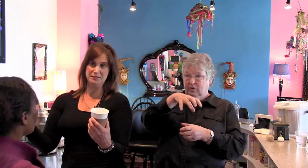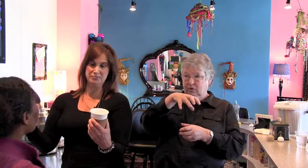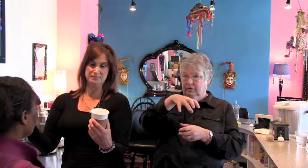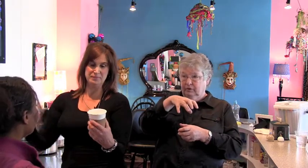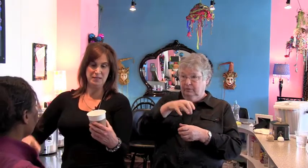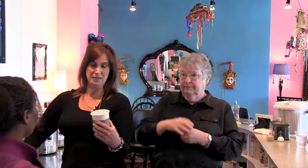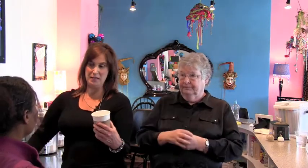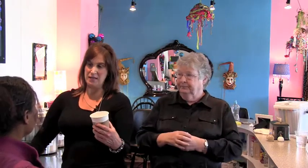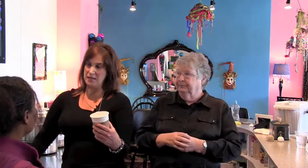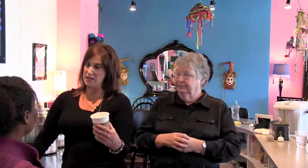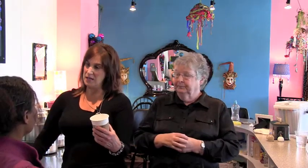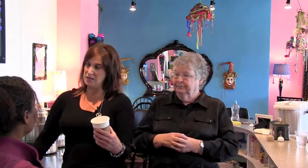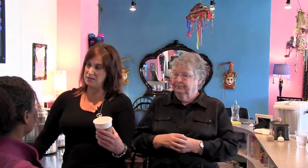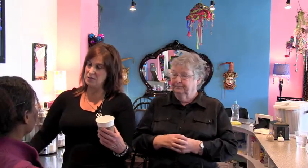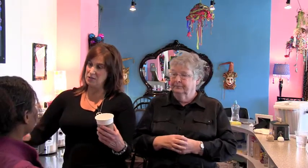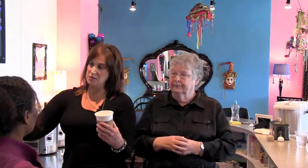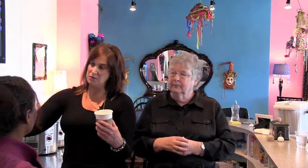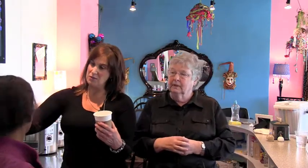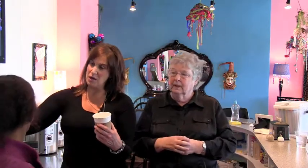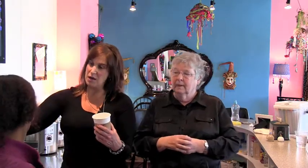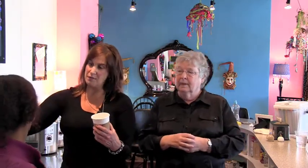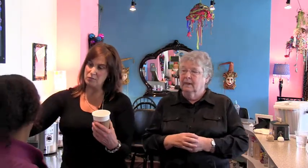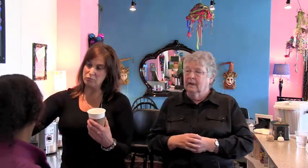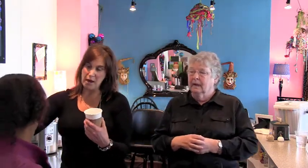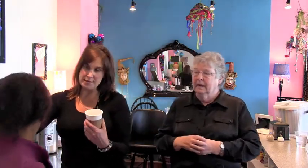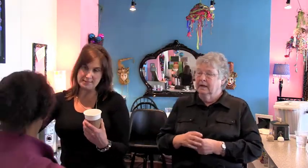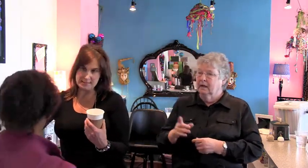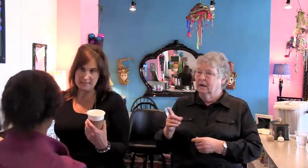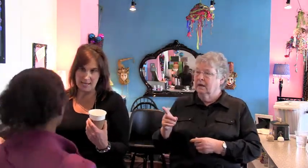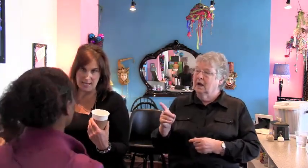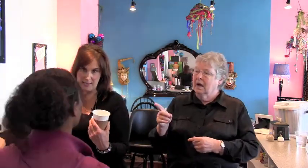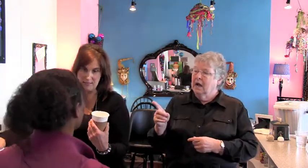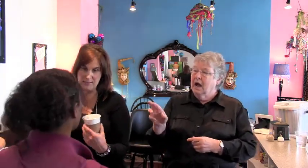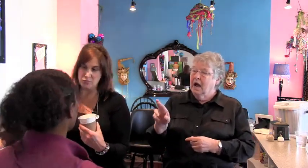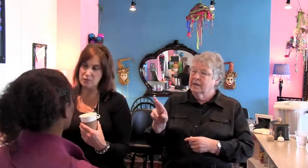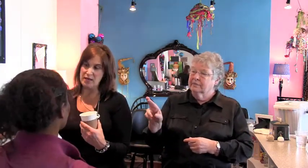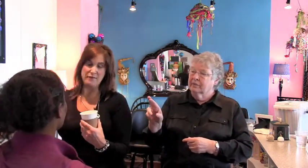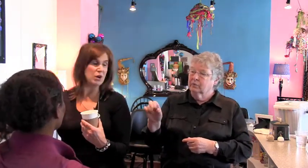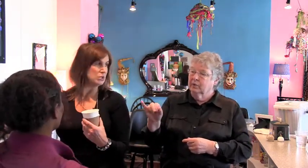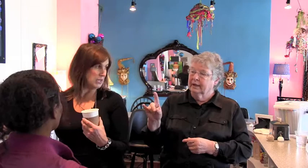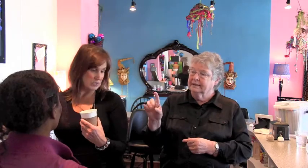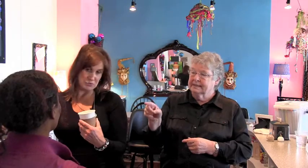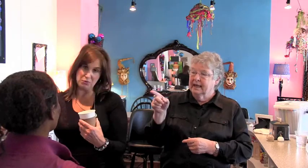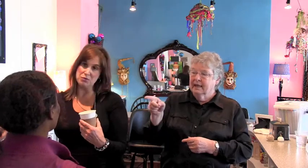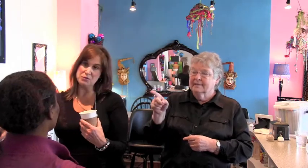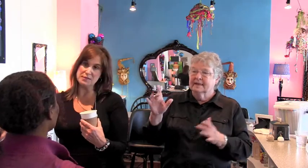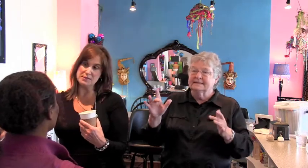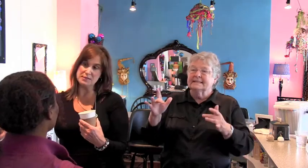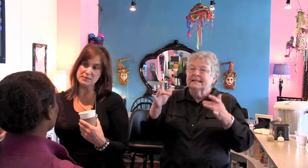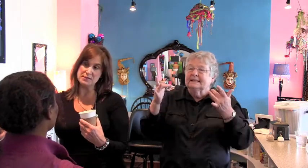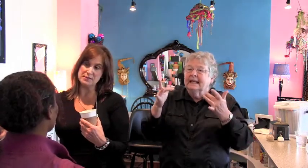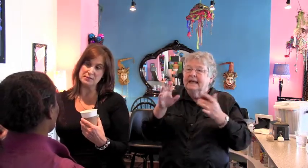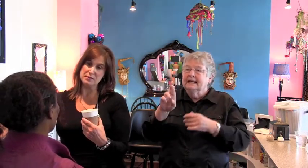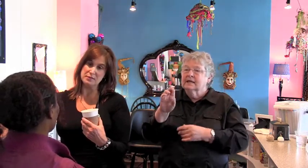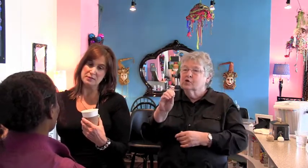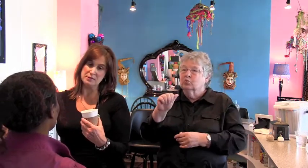top. And on the right side, we have our light